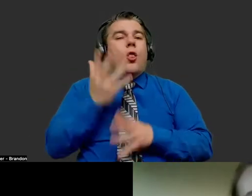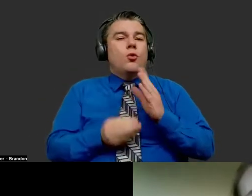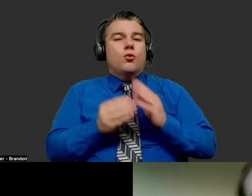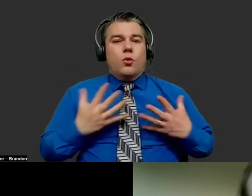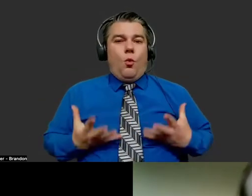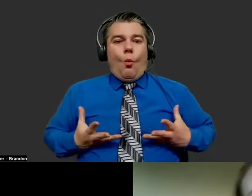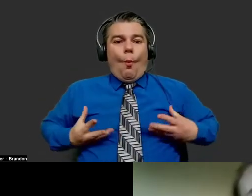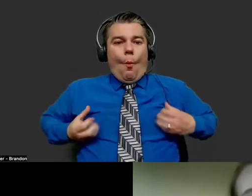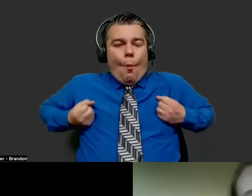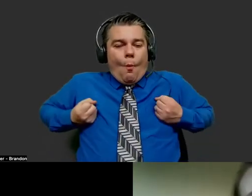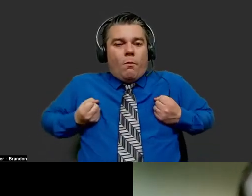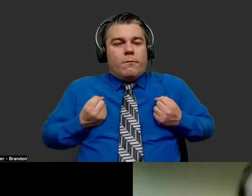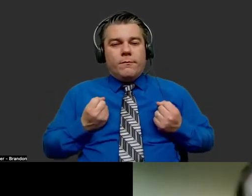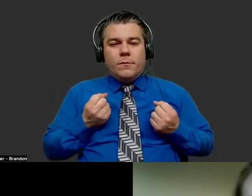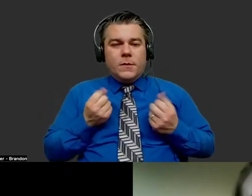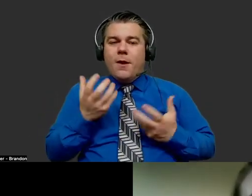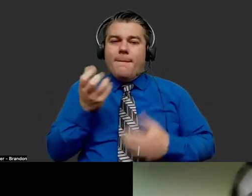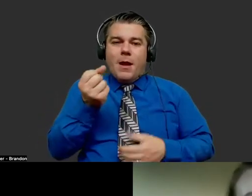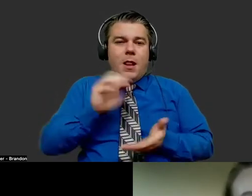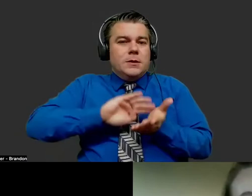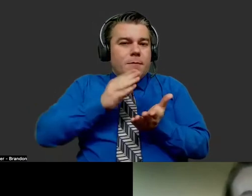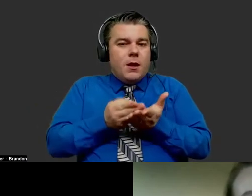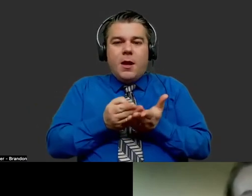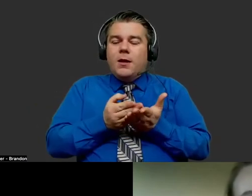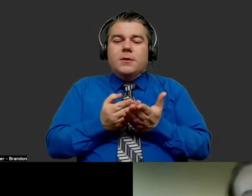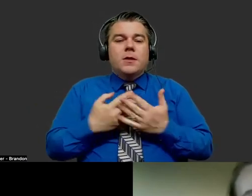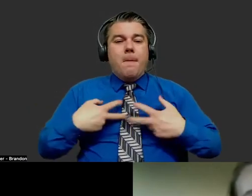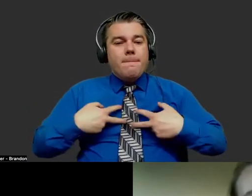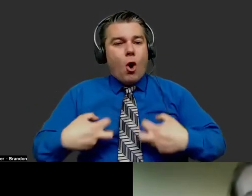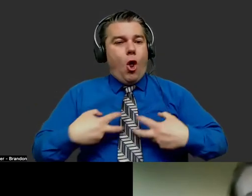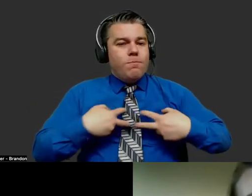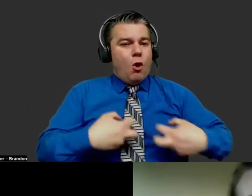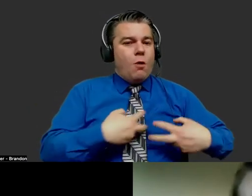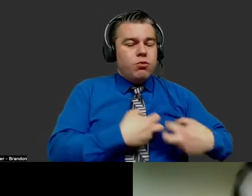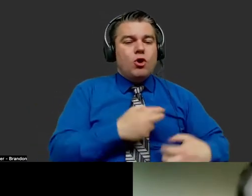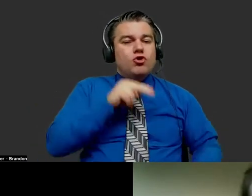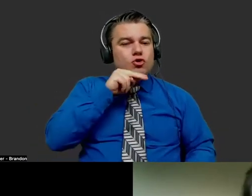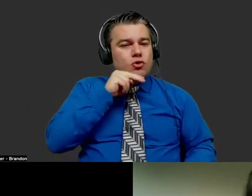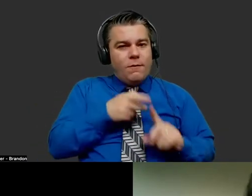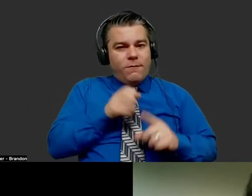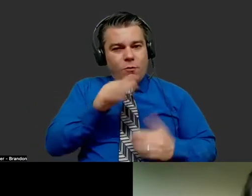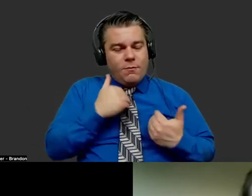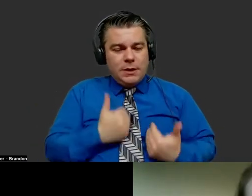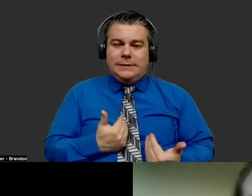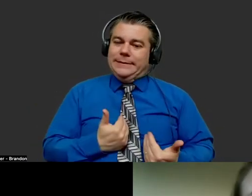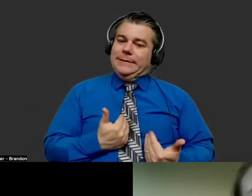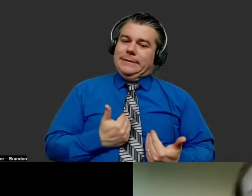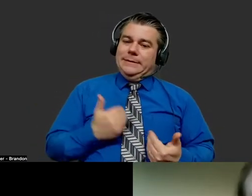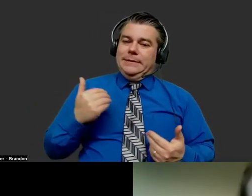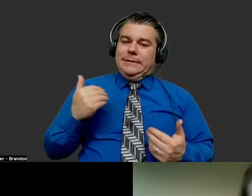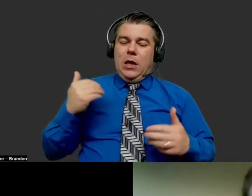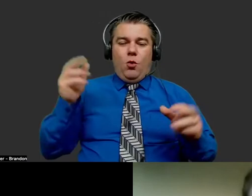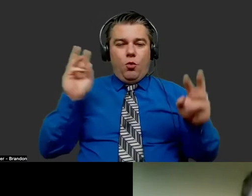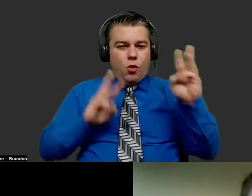and your milk supply is pulling so many nutrients from you that my biggest fear would be